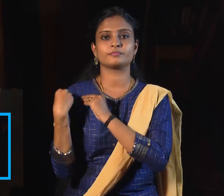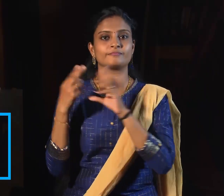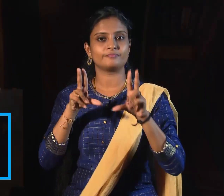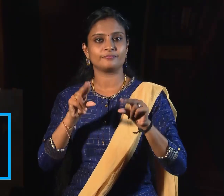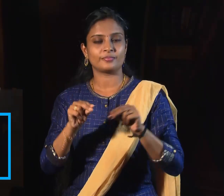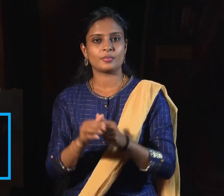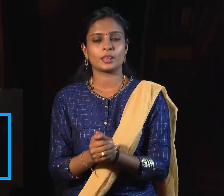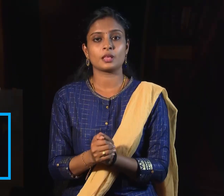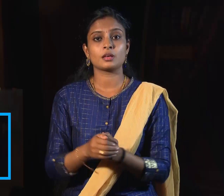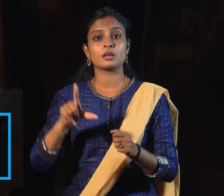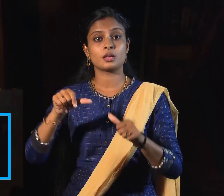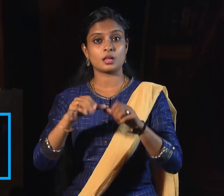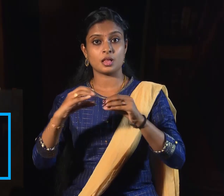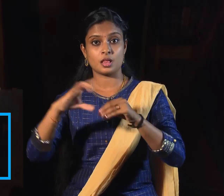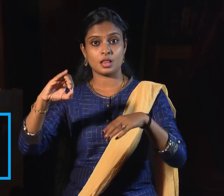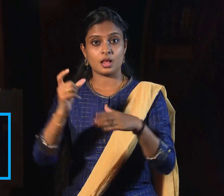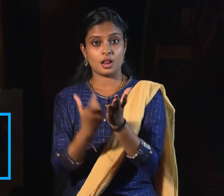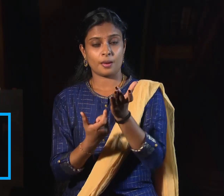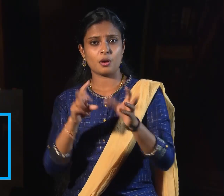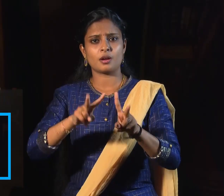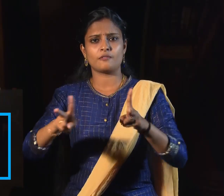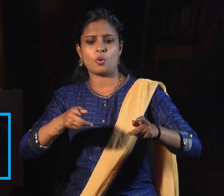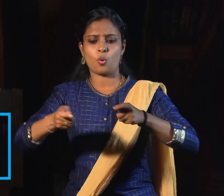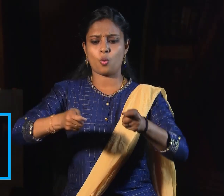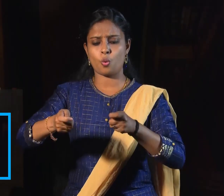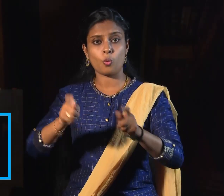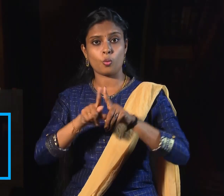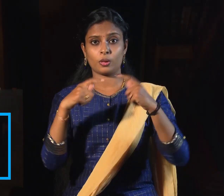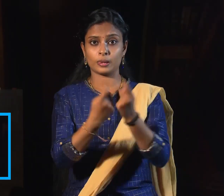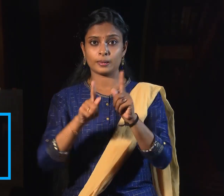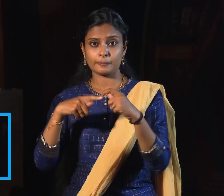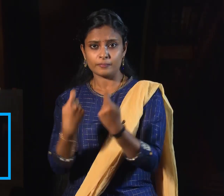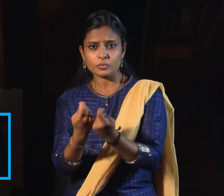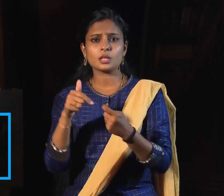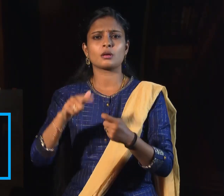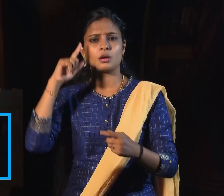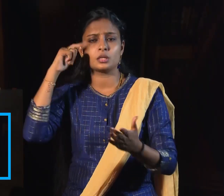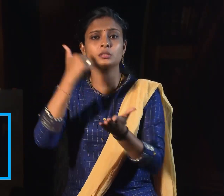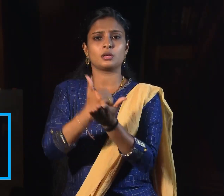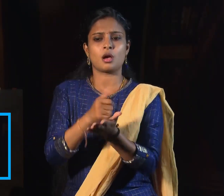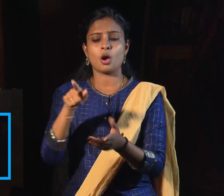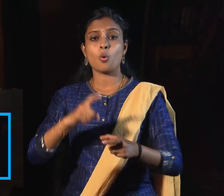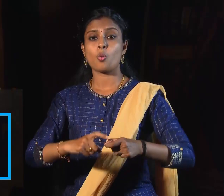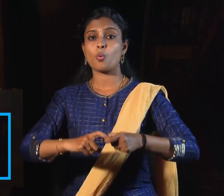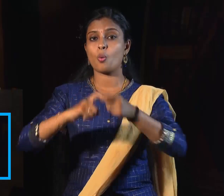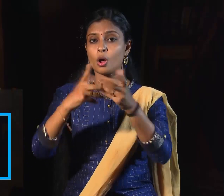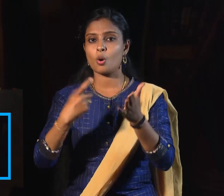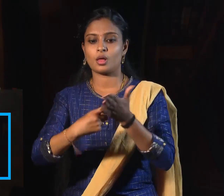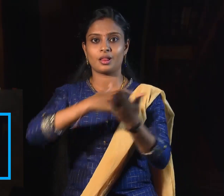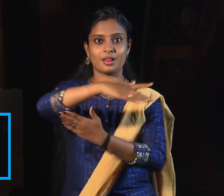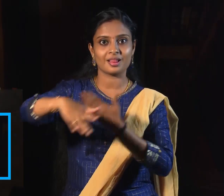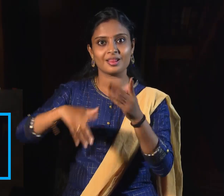The labor management practices operating in any organization would determine the quality of the